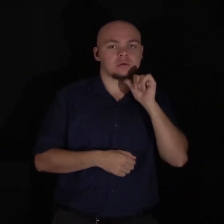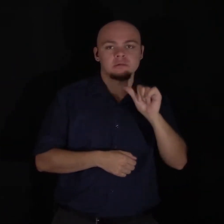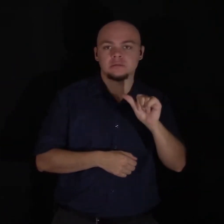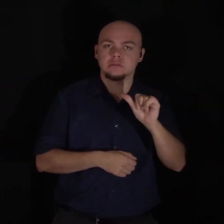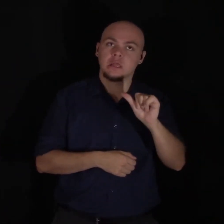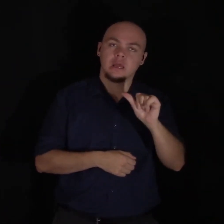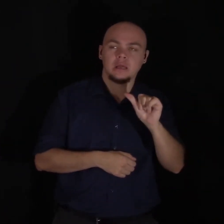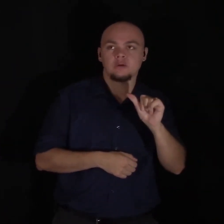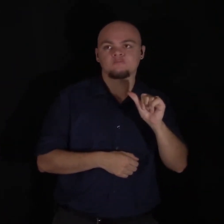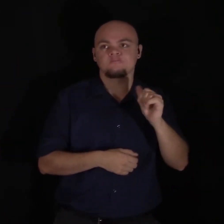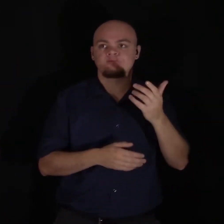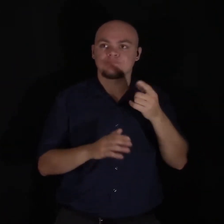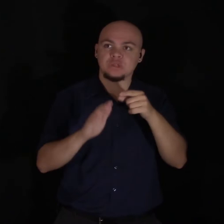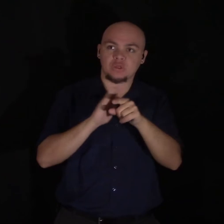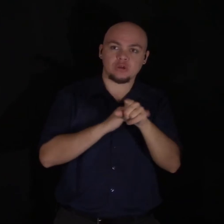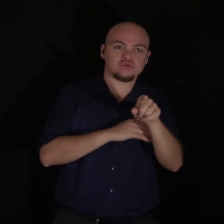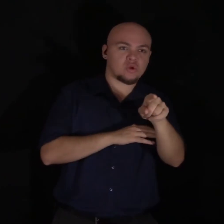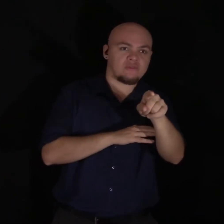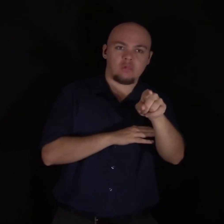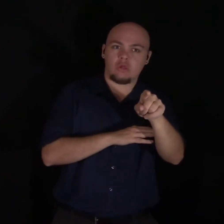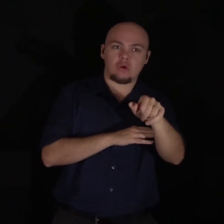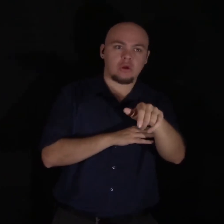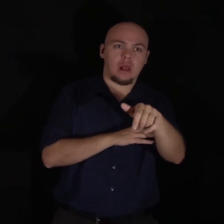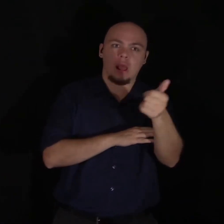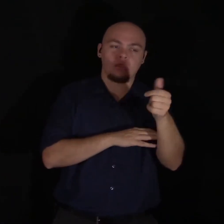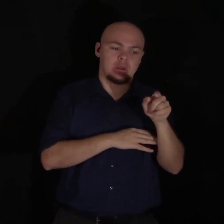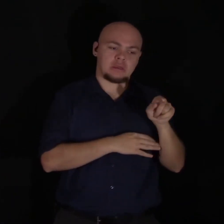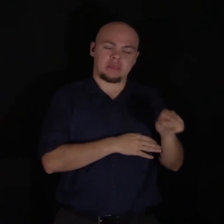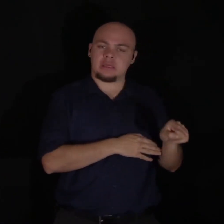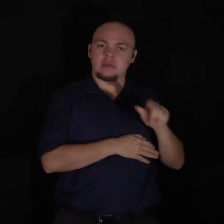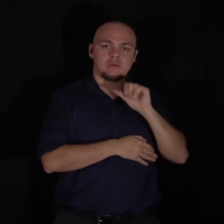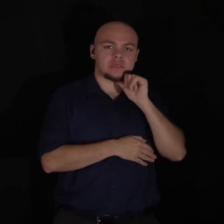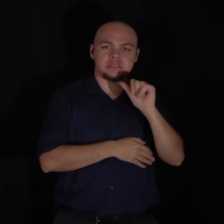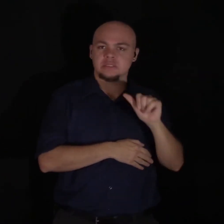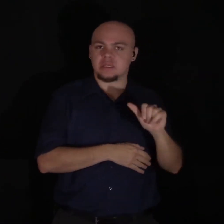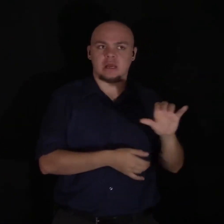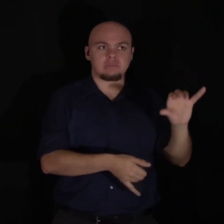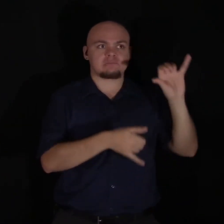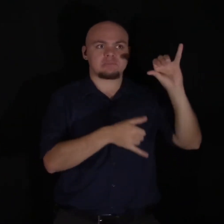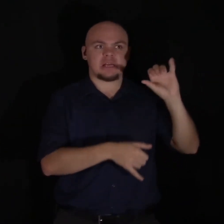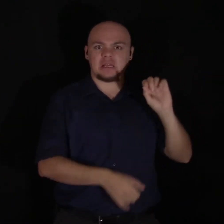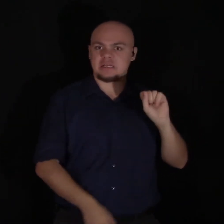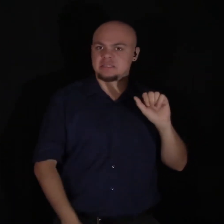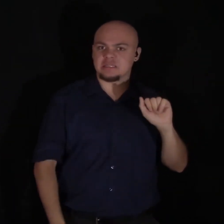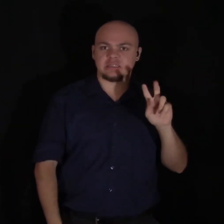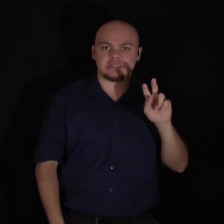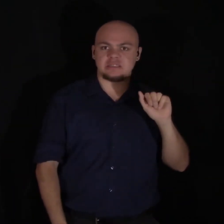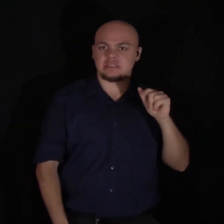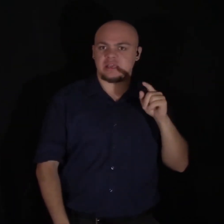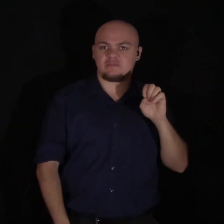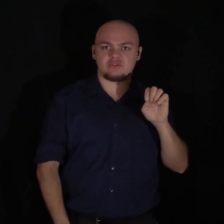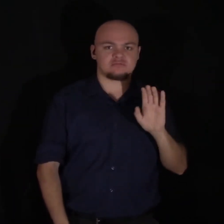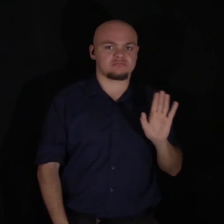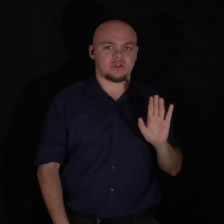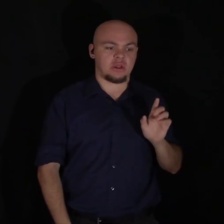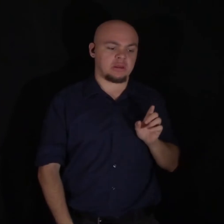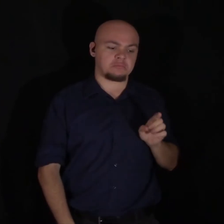other travellers seemed to be, a savage inhabitant of some undiscovered island, but a